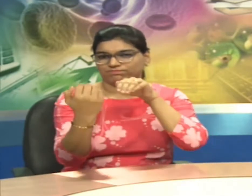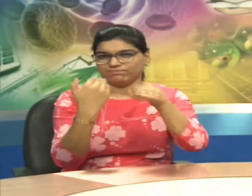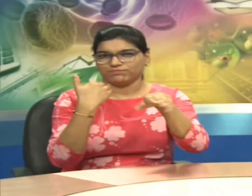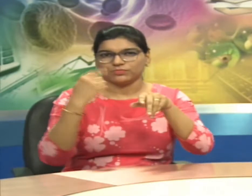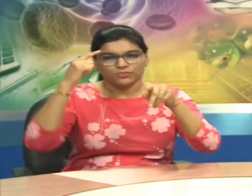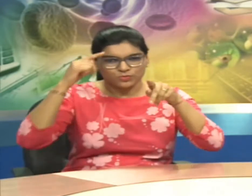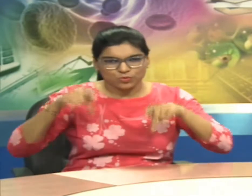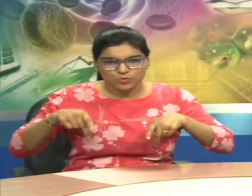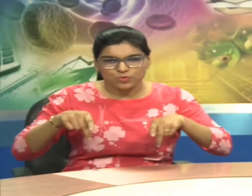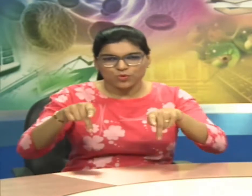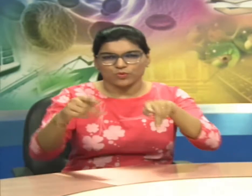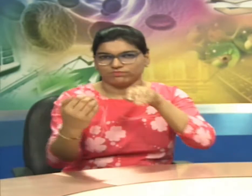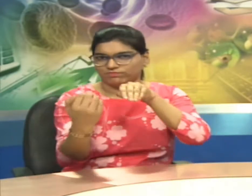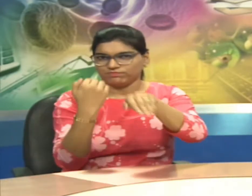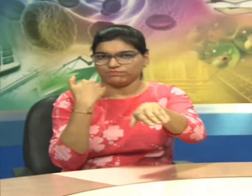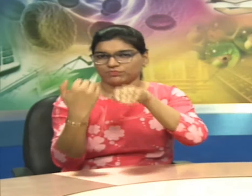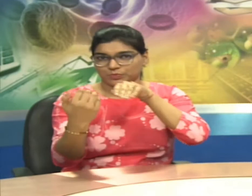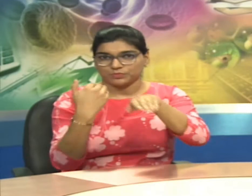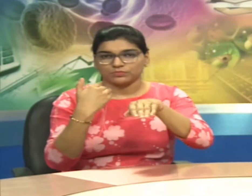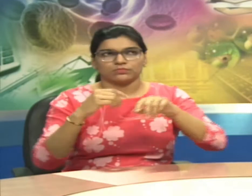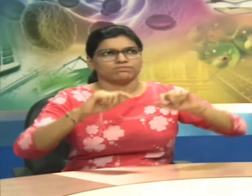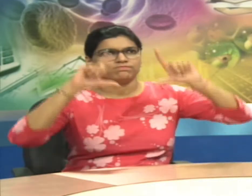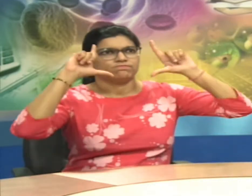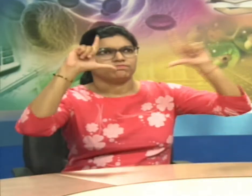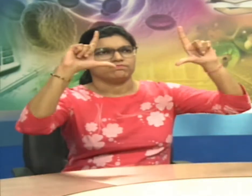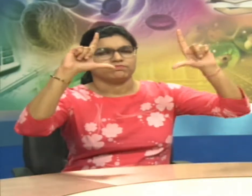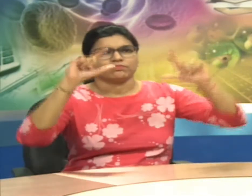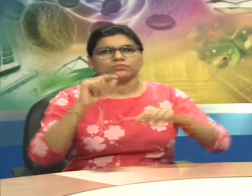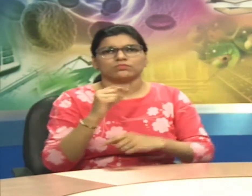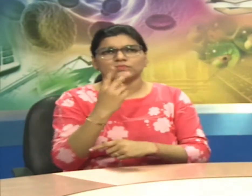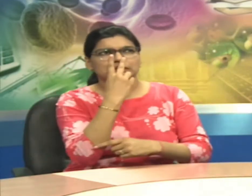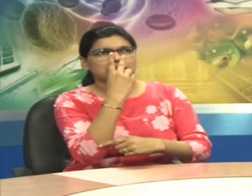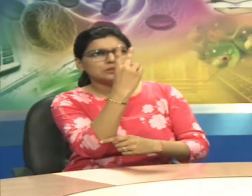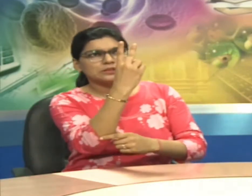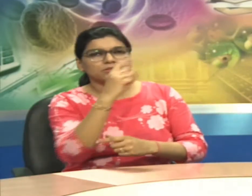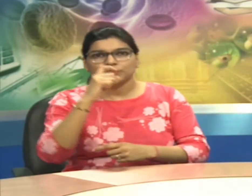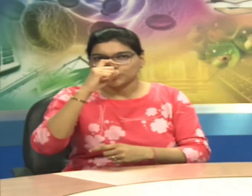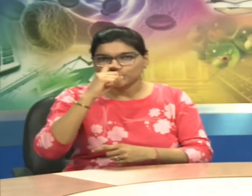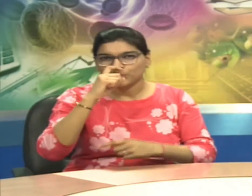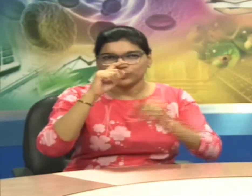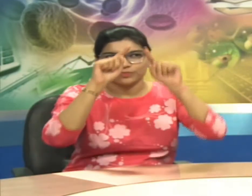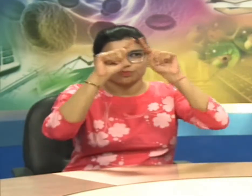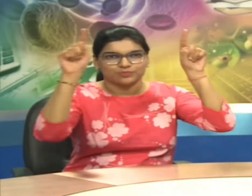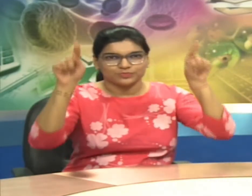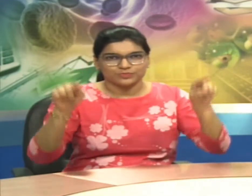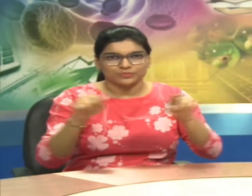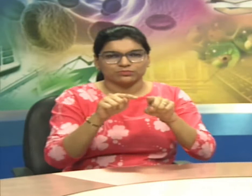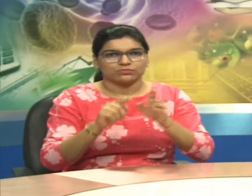The next word is signboard. You have seen many signboards in between road. Red sign,